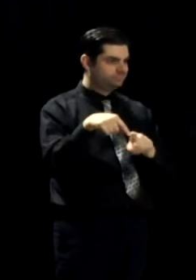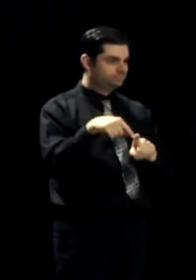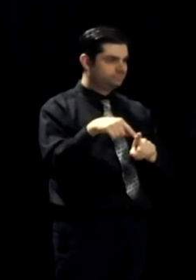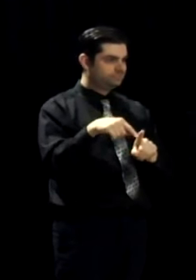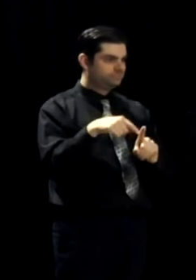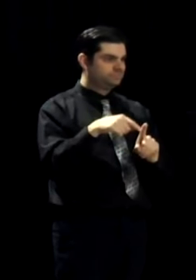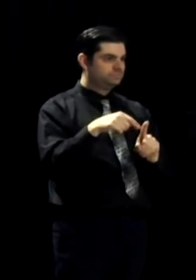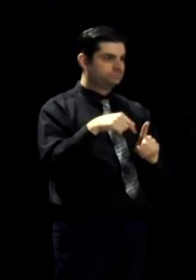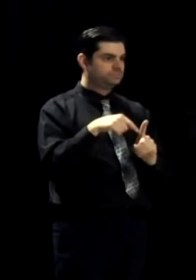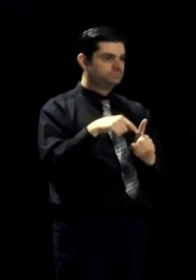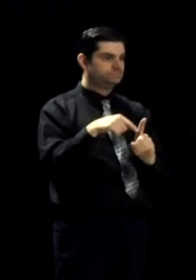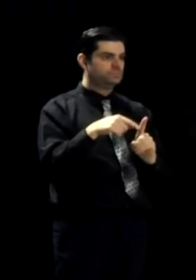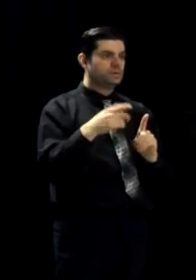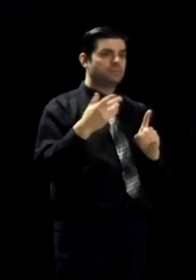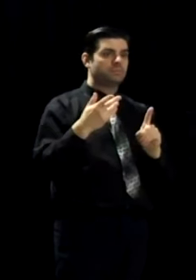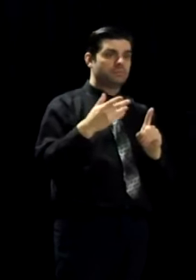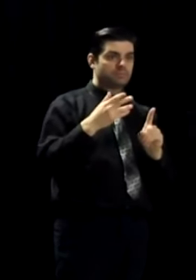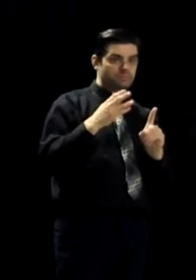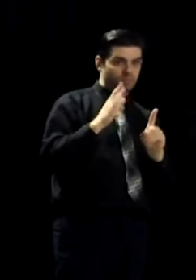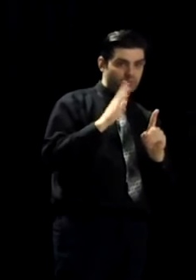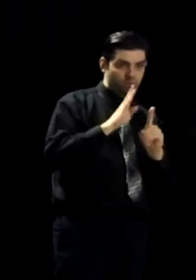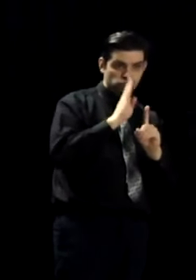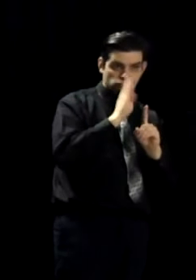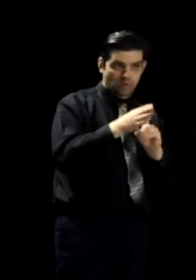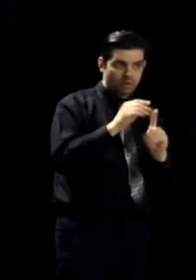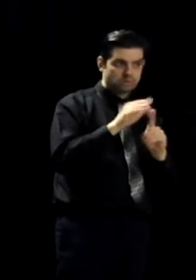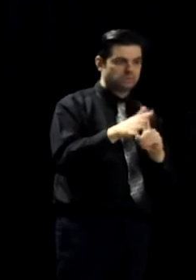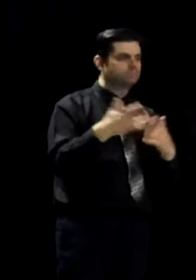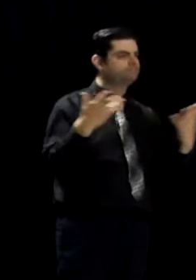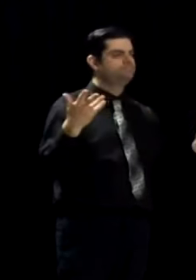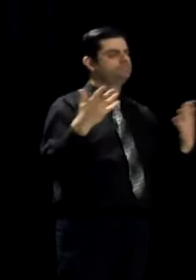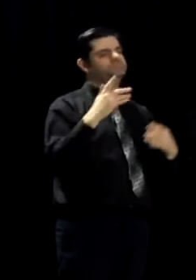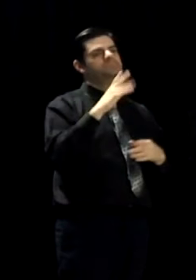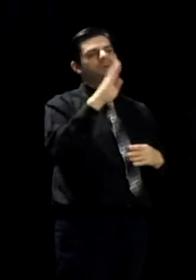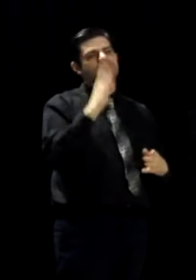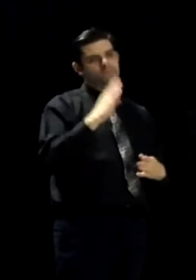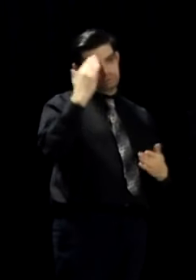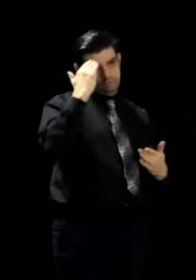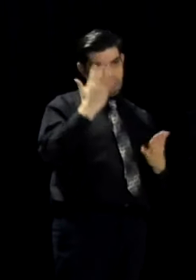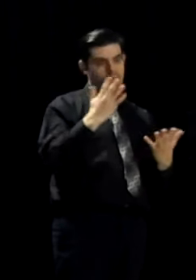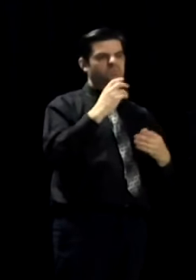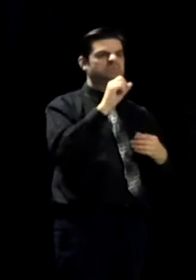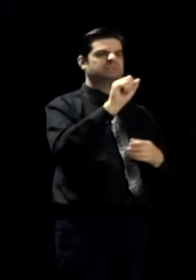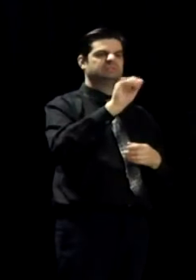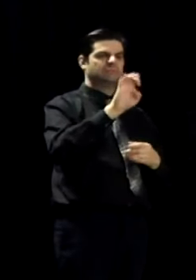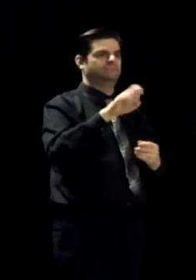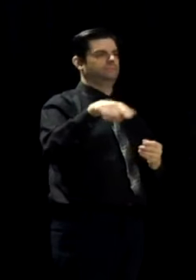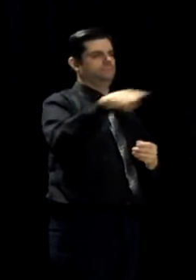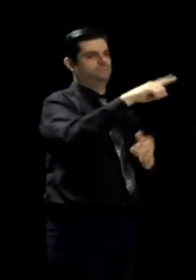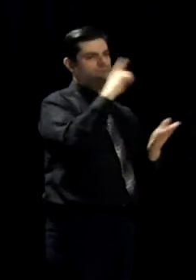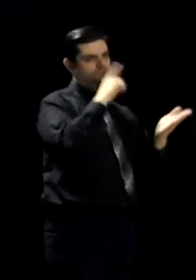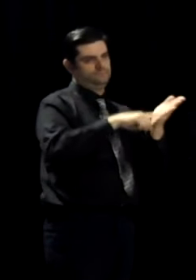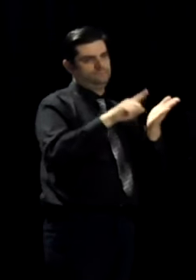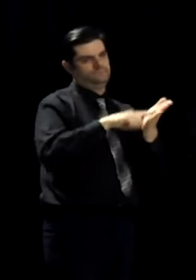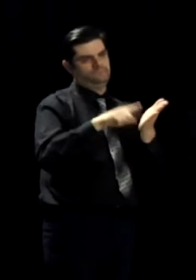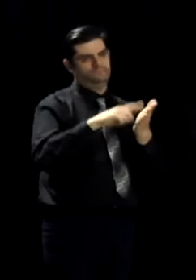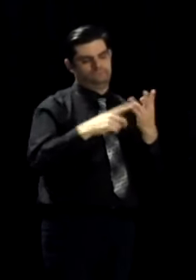cognizant of that and their health. And I think everybody is. With this weather, look at